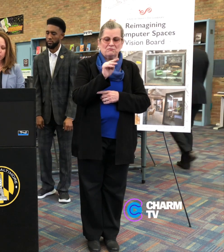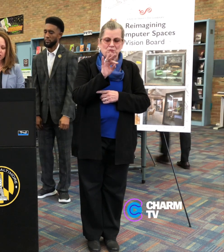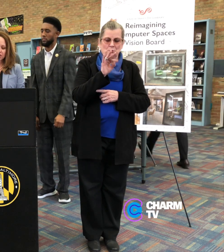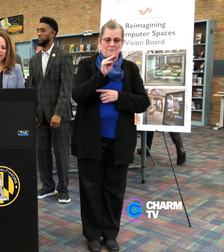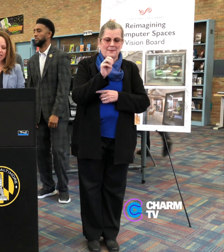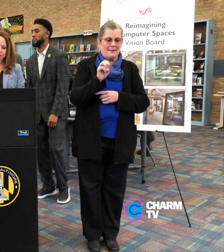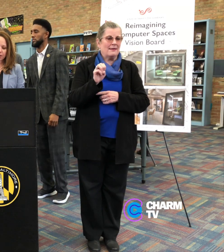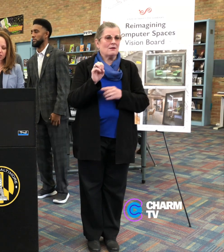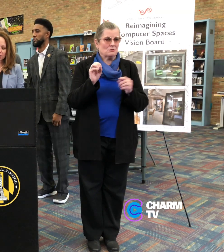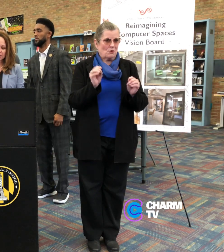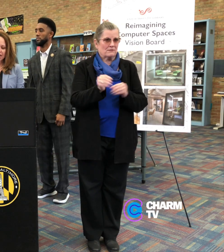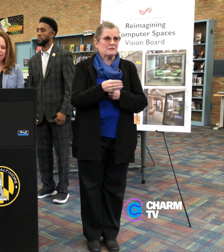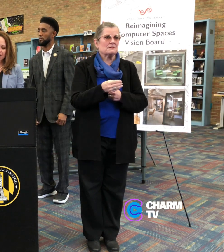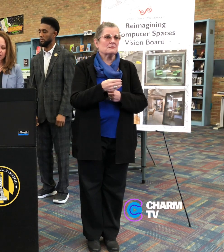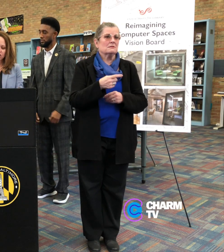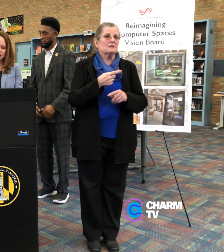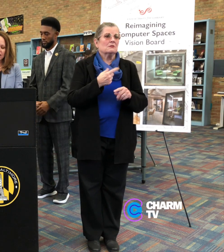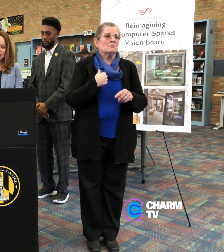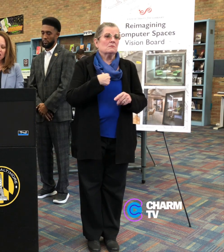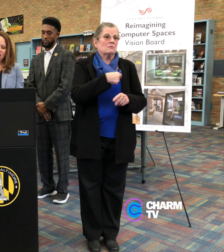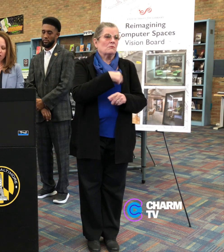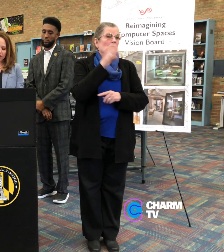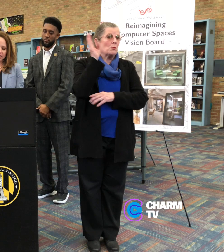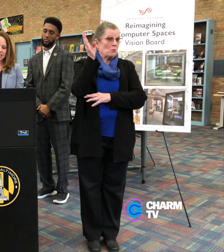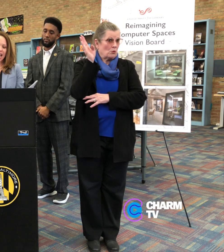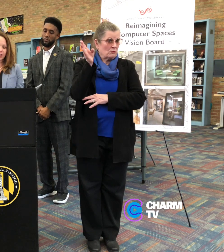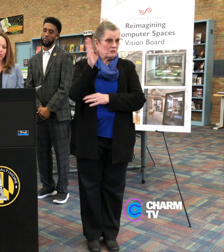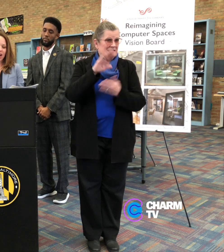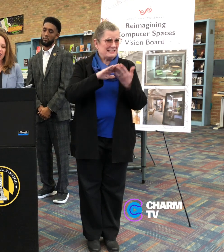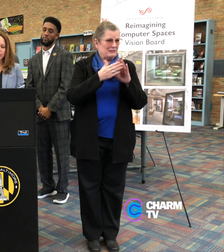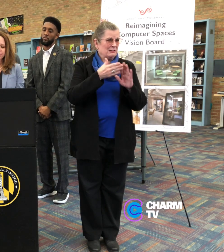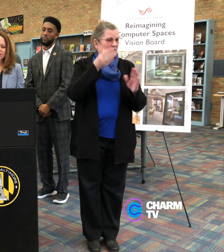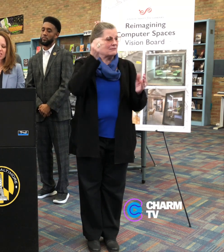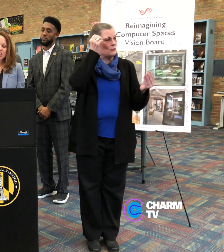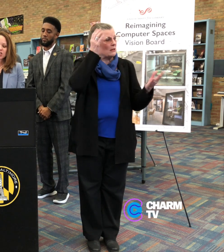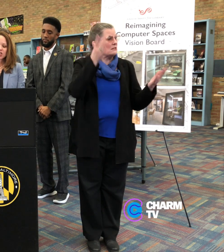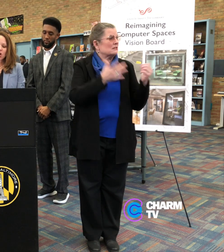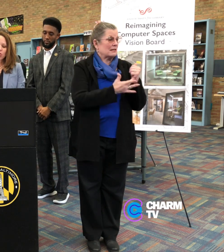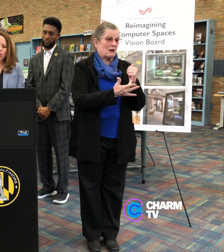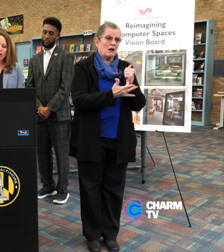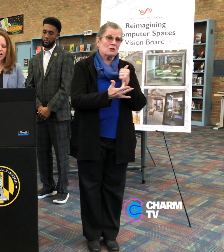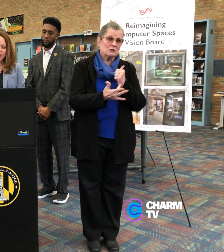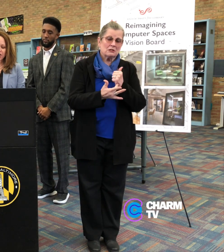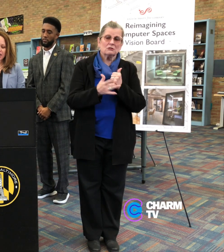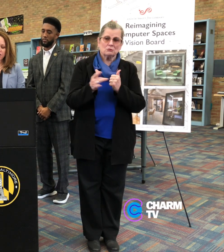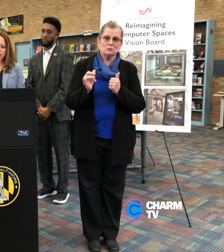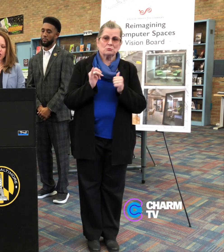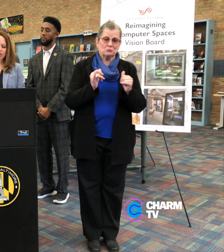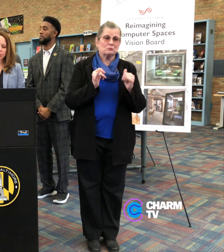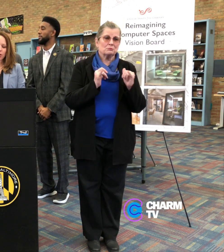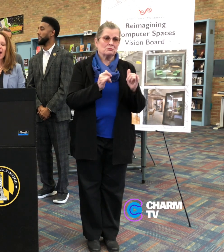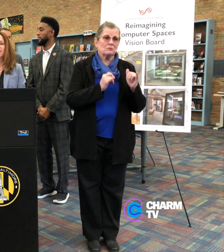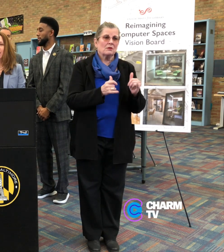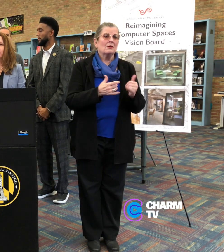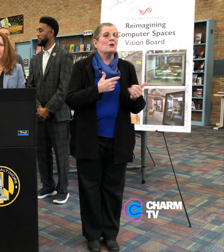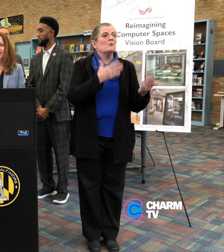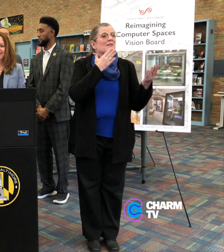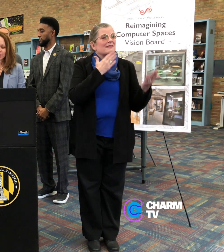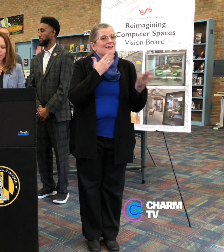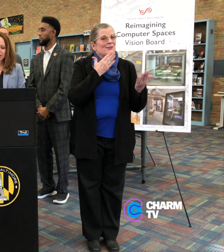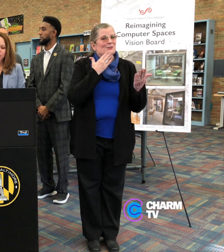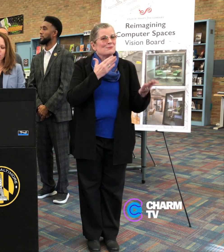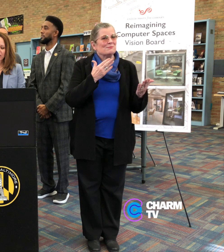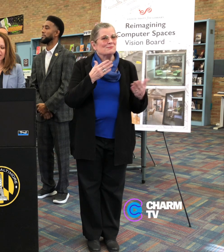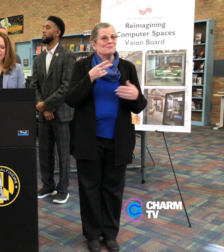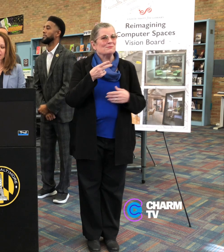the Baltimore City Information and Technology Office as well. So we're thankful that the Pratt Library